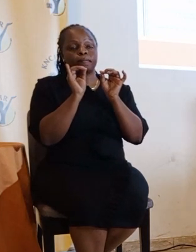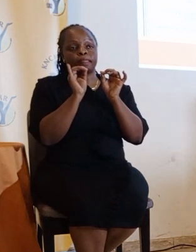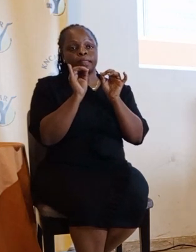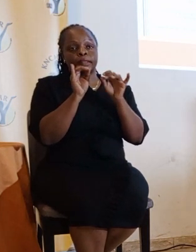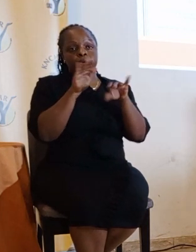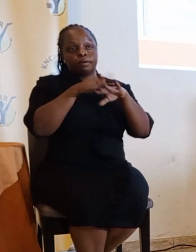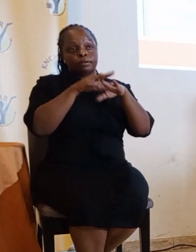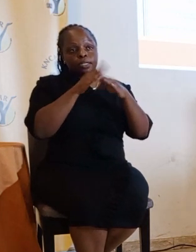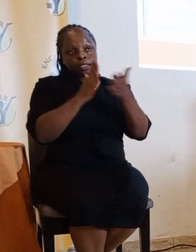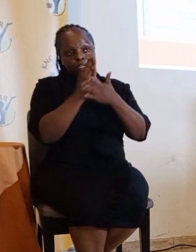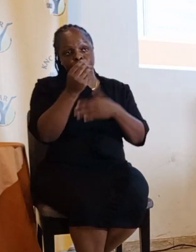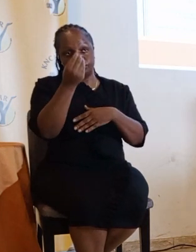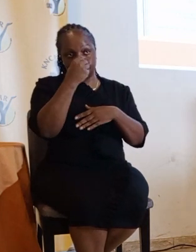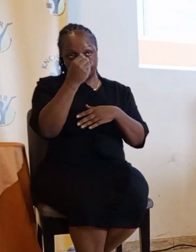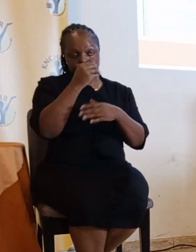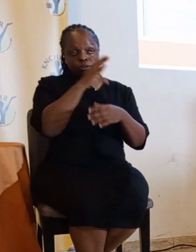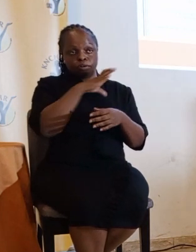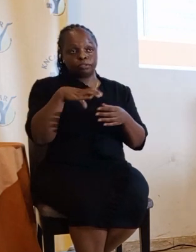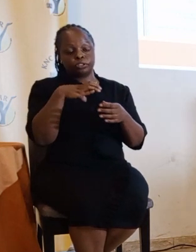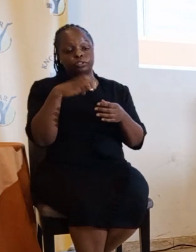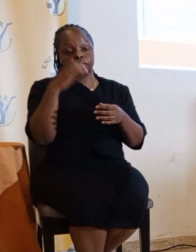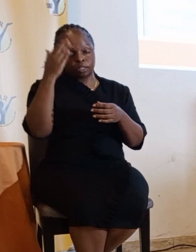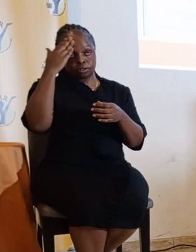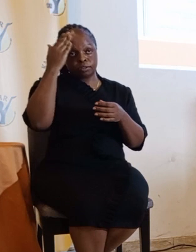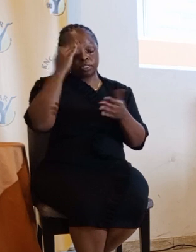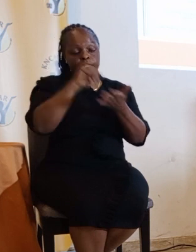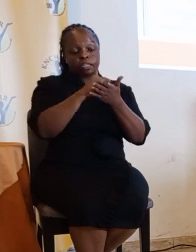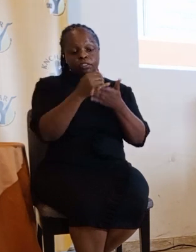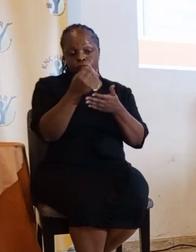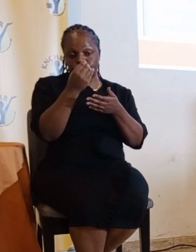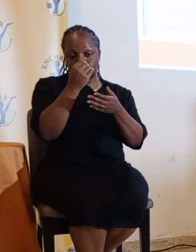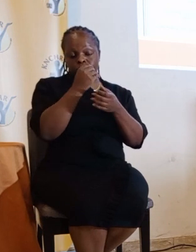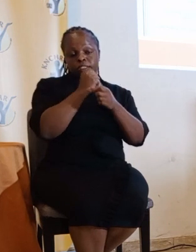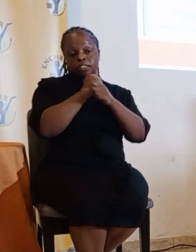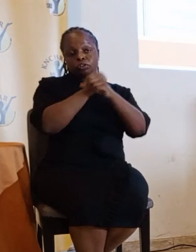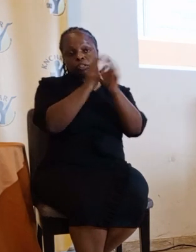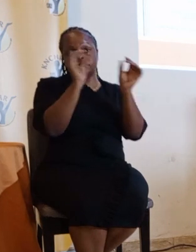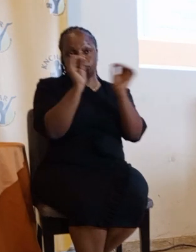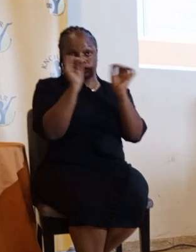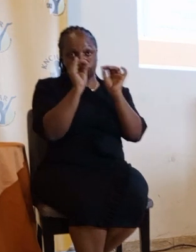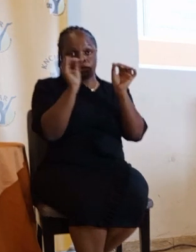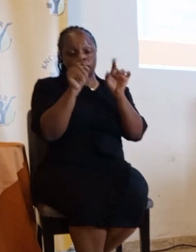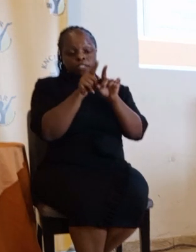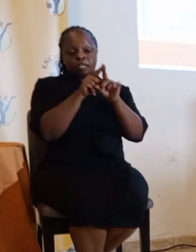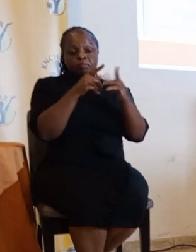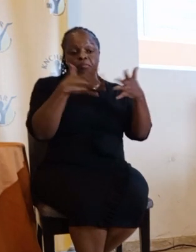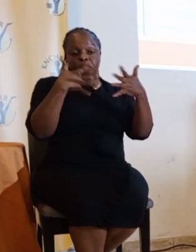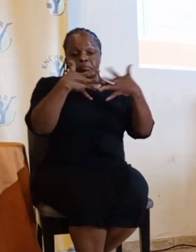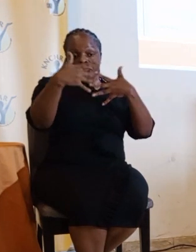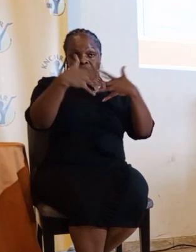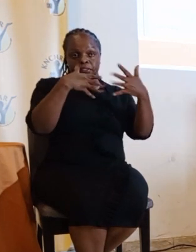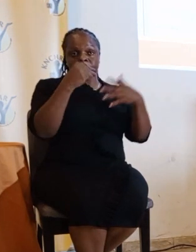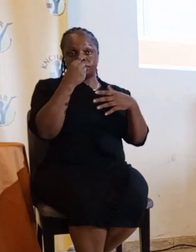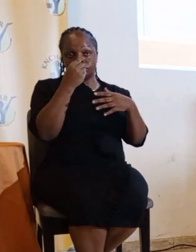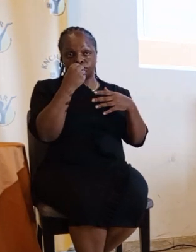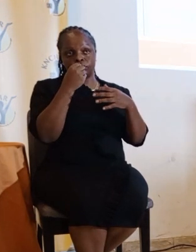On the right to food, the Commission acknowledges that food insecurity and scarcity